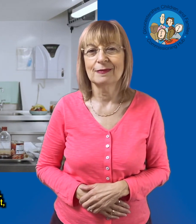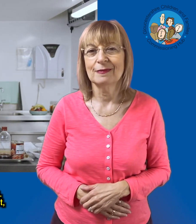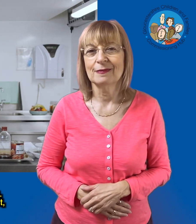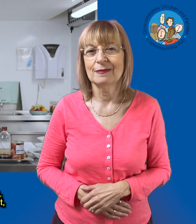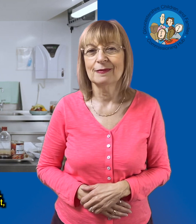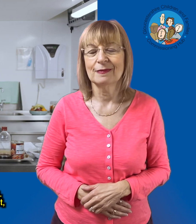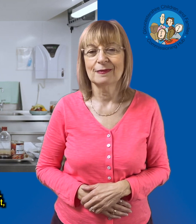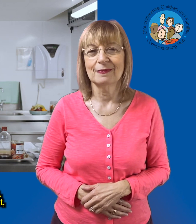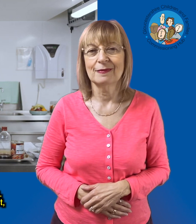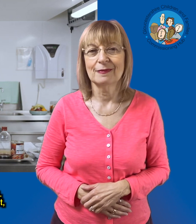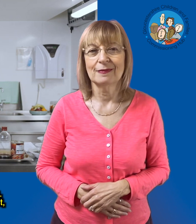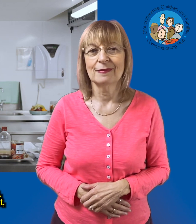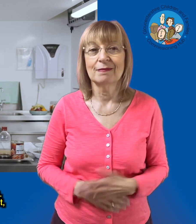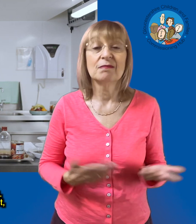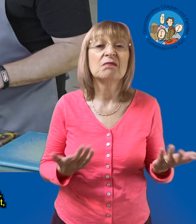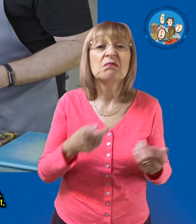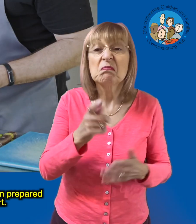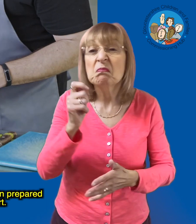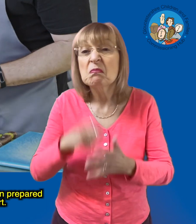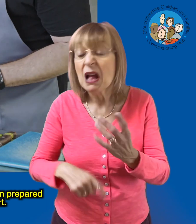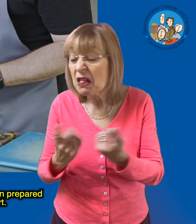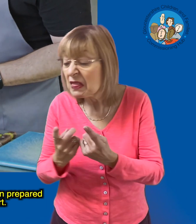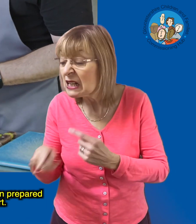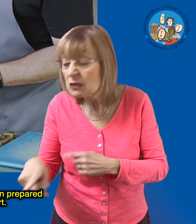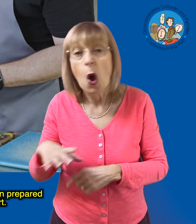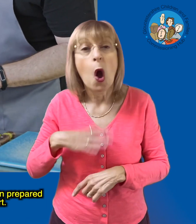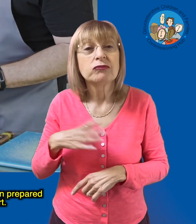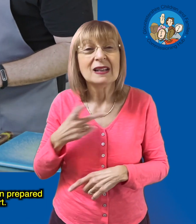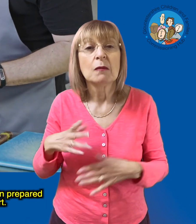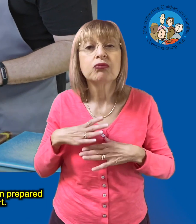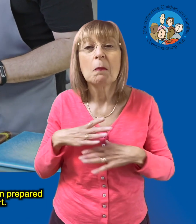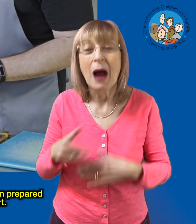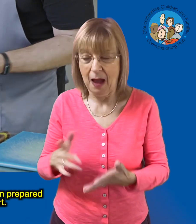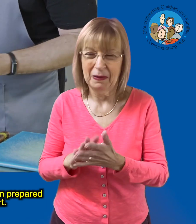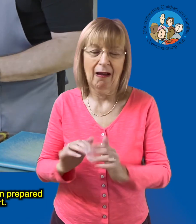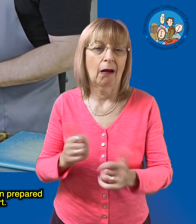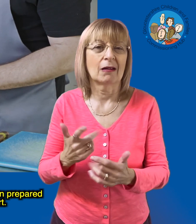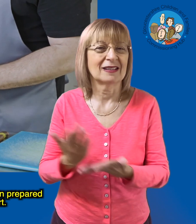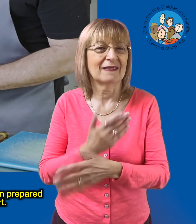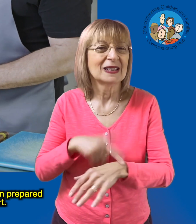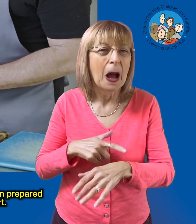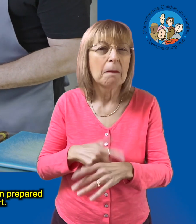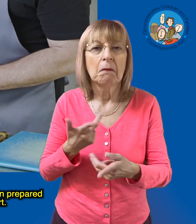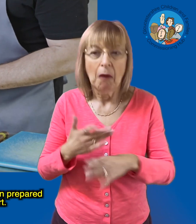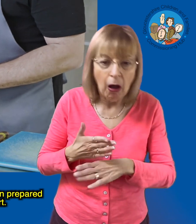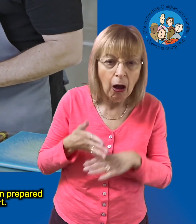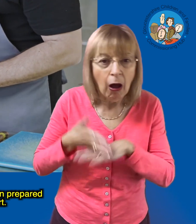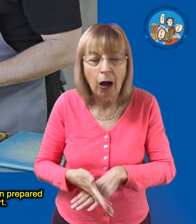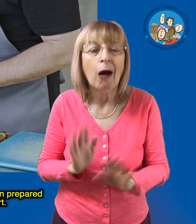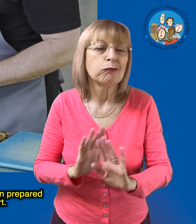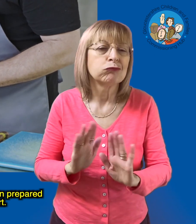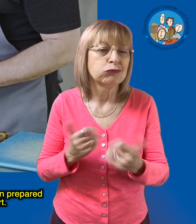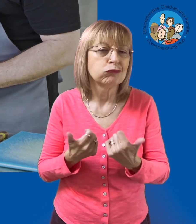You don't want to make the job too difficult, where you can buy things which have already been prepared for you, then it saves a bit of time